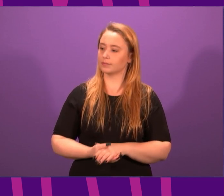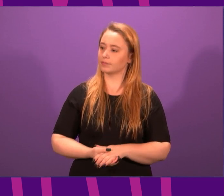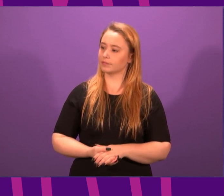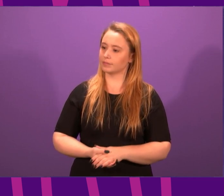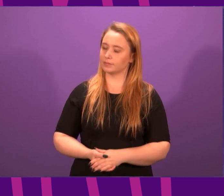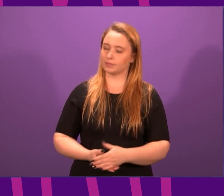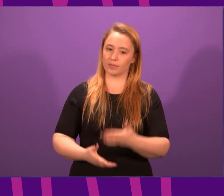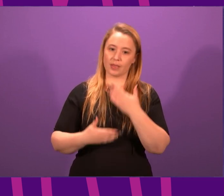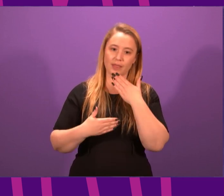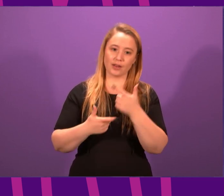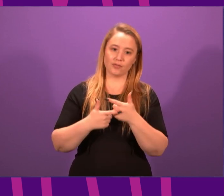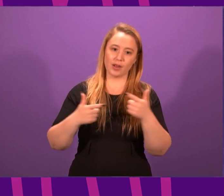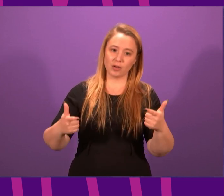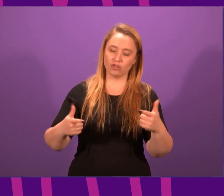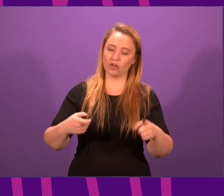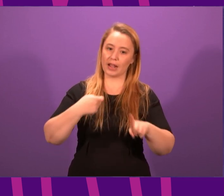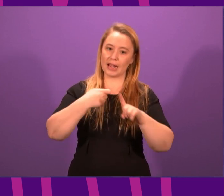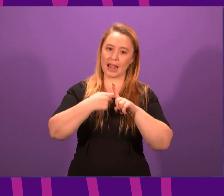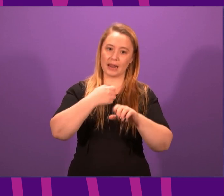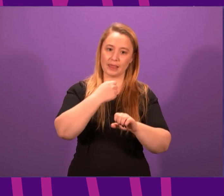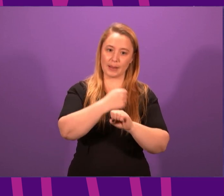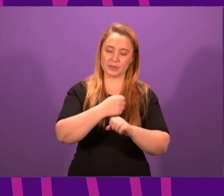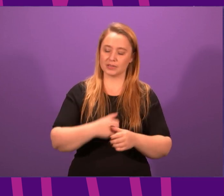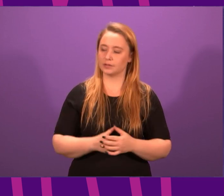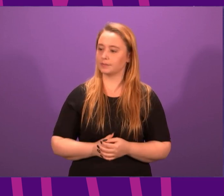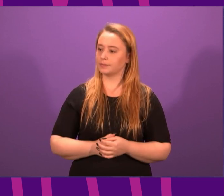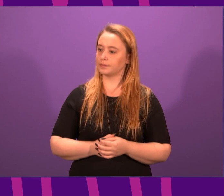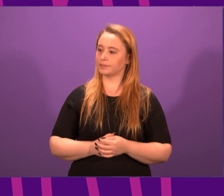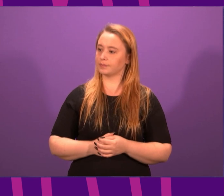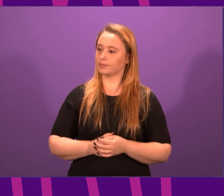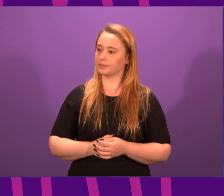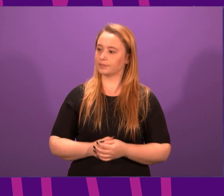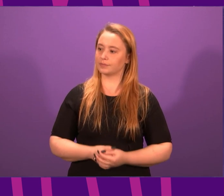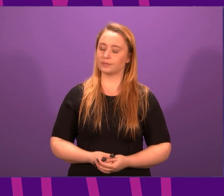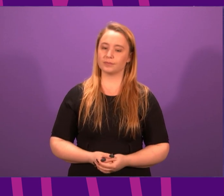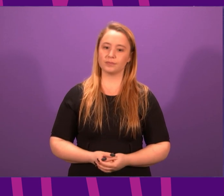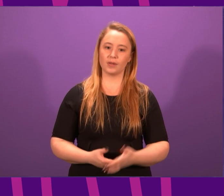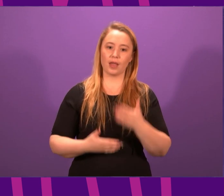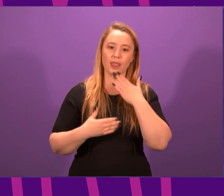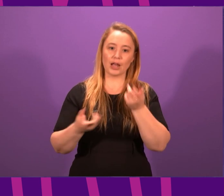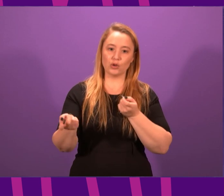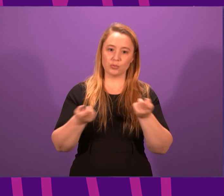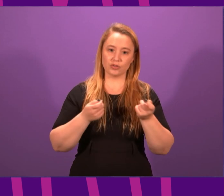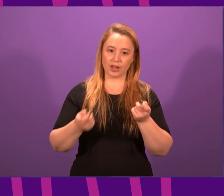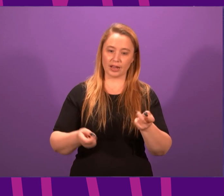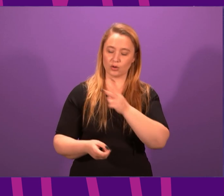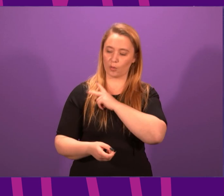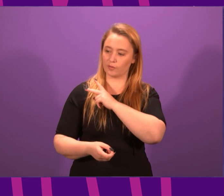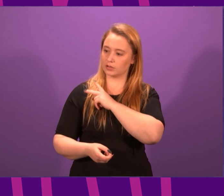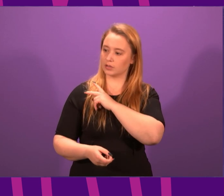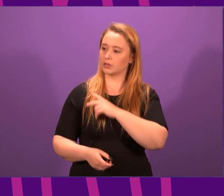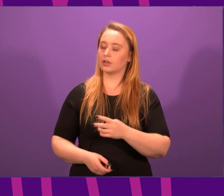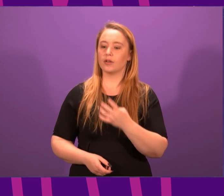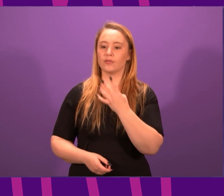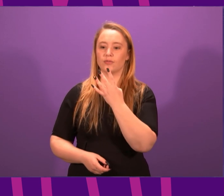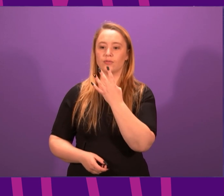Thank you very much. I now call Kenneth Gibson to be followed by Elaine Smith. Thank you, Presiding Officer. Yesterday,